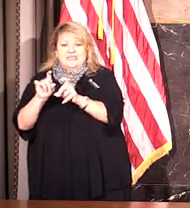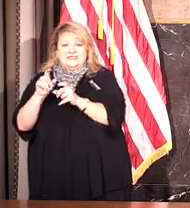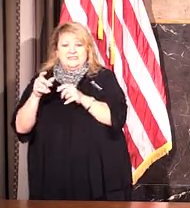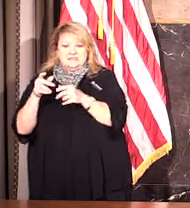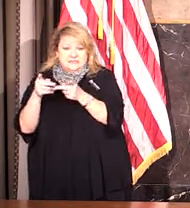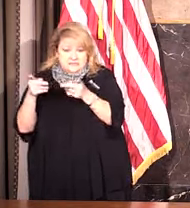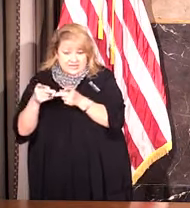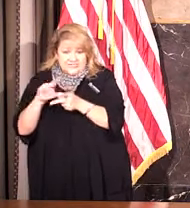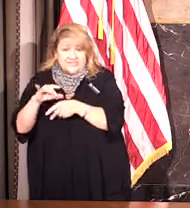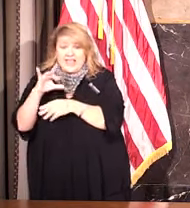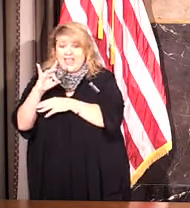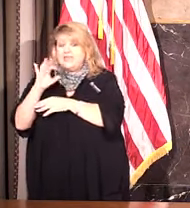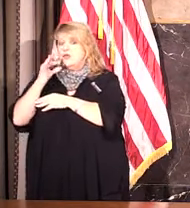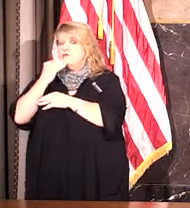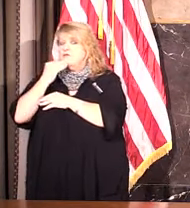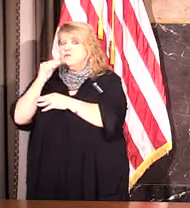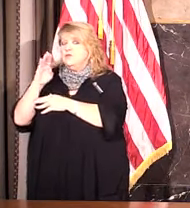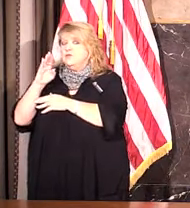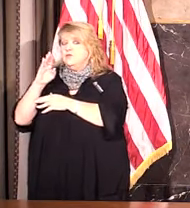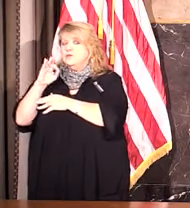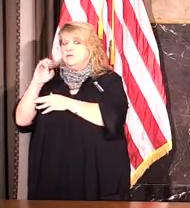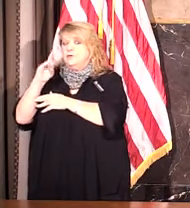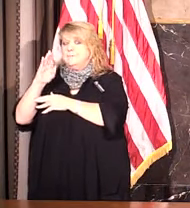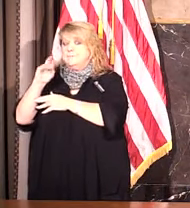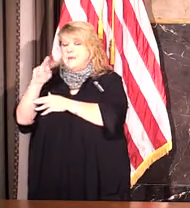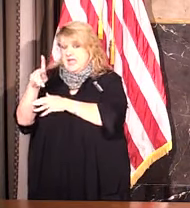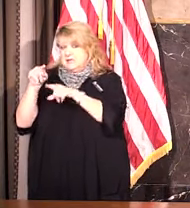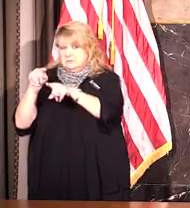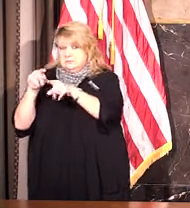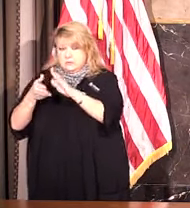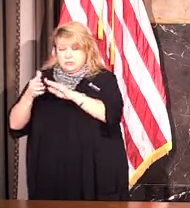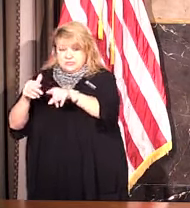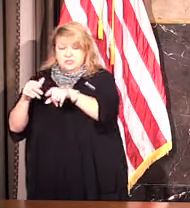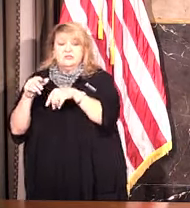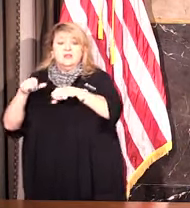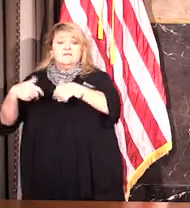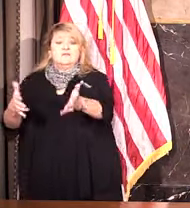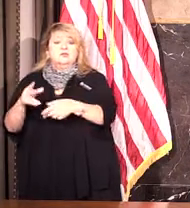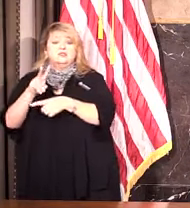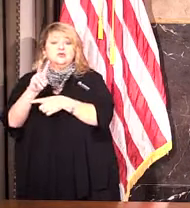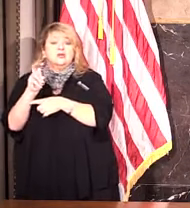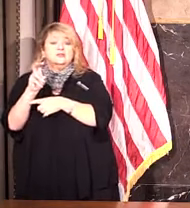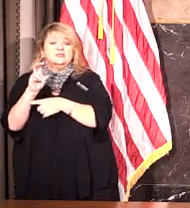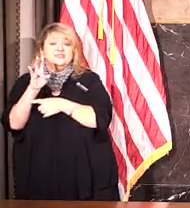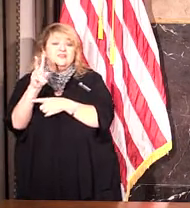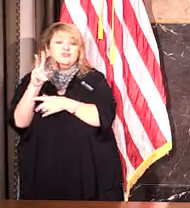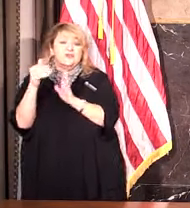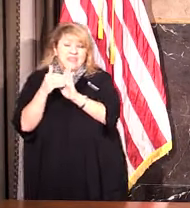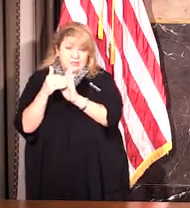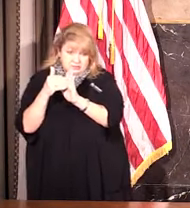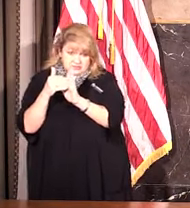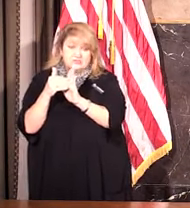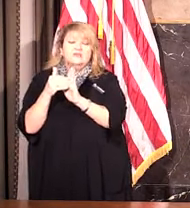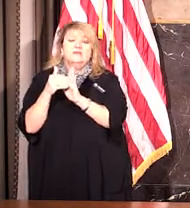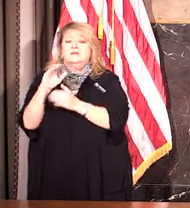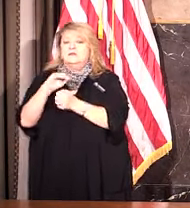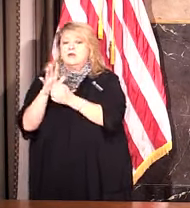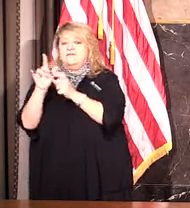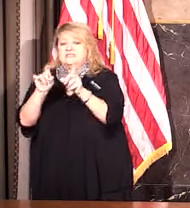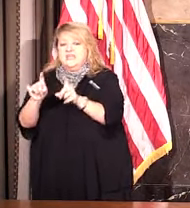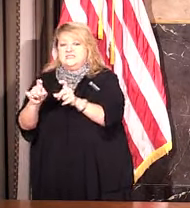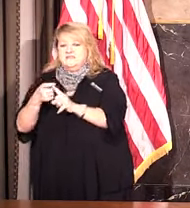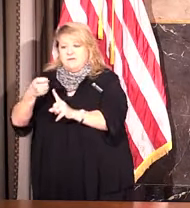bank operations. To date, they have administered more than 272,000 COVID tests in the state of Louisiana from